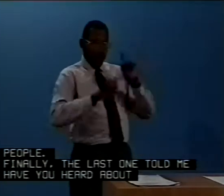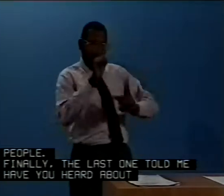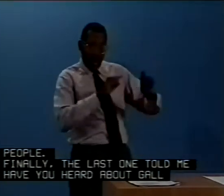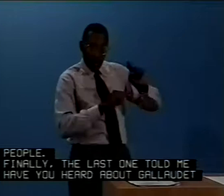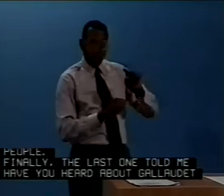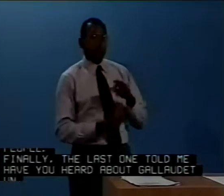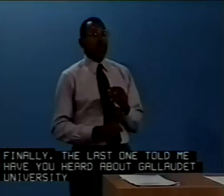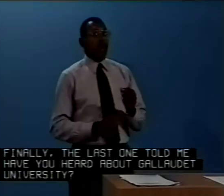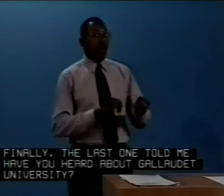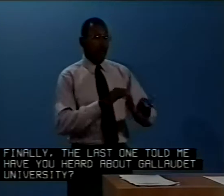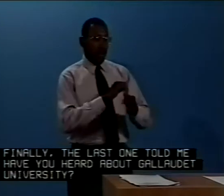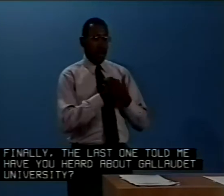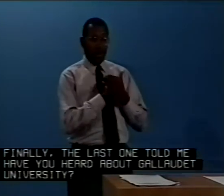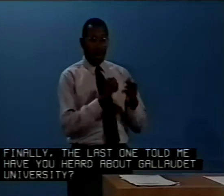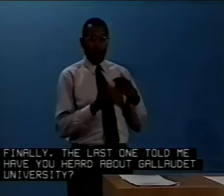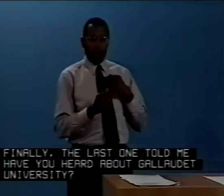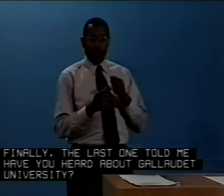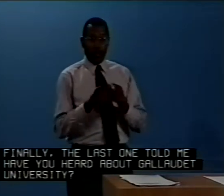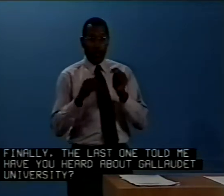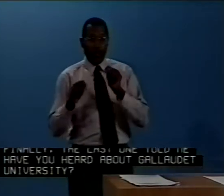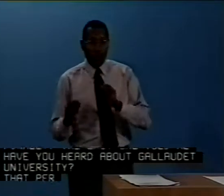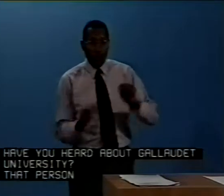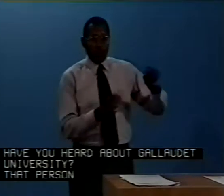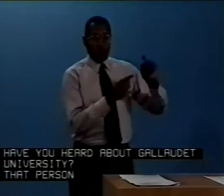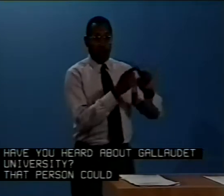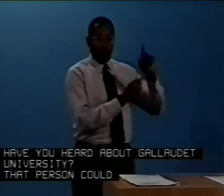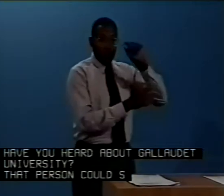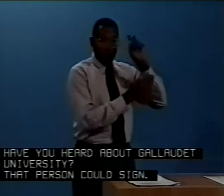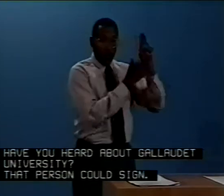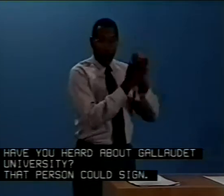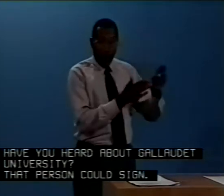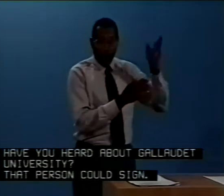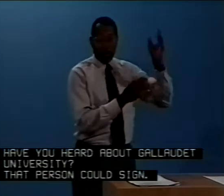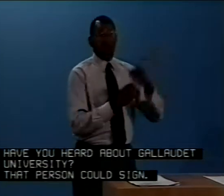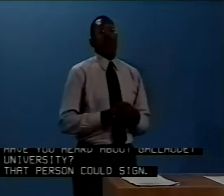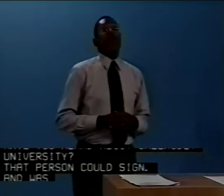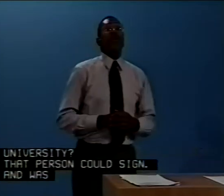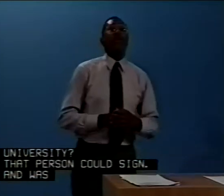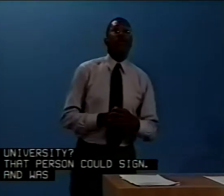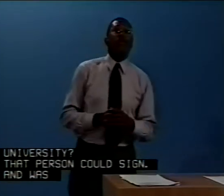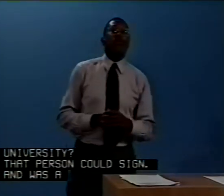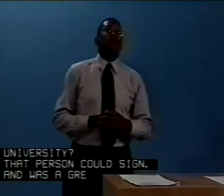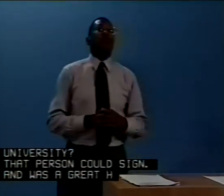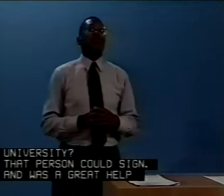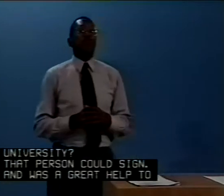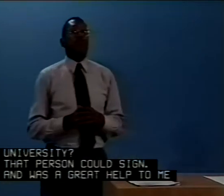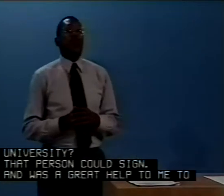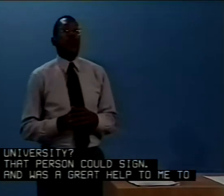That person could sign and was a great help to me to transfer to Gallaudet University.